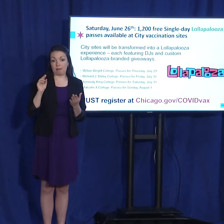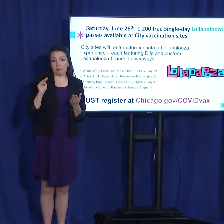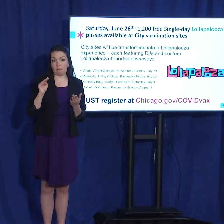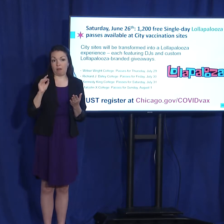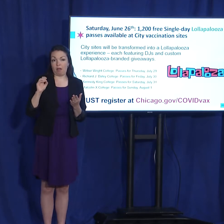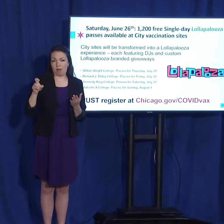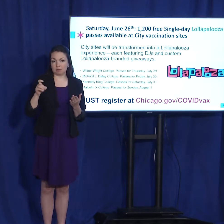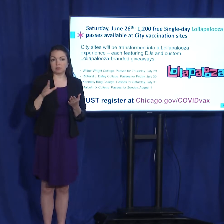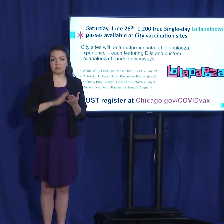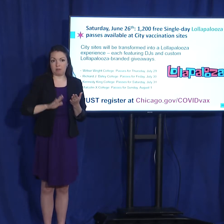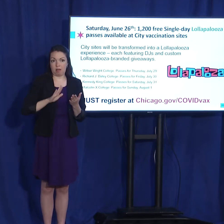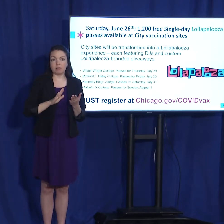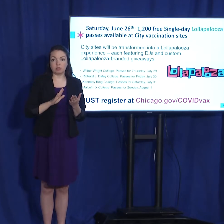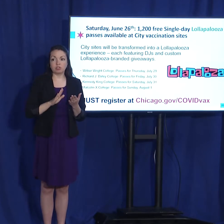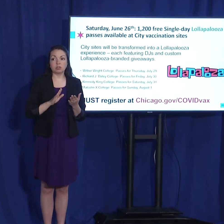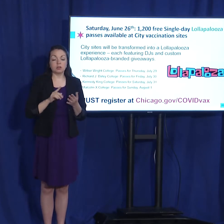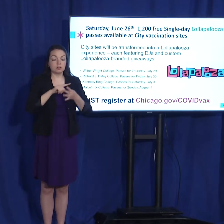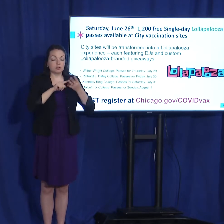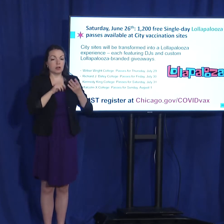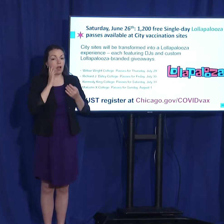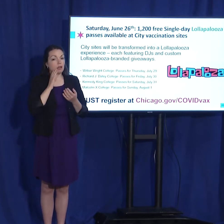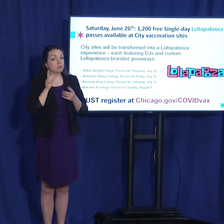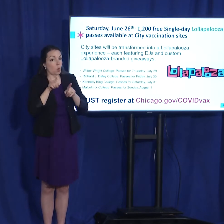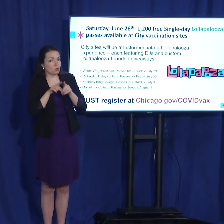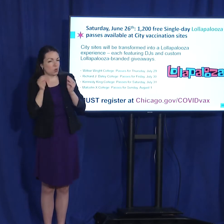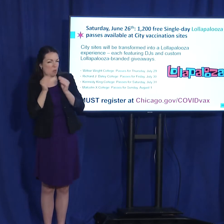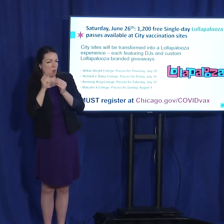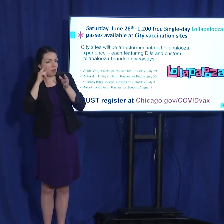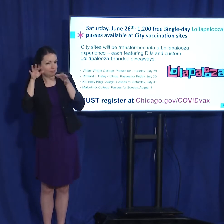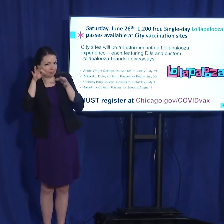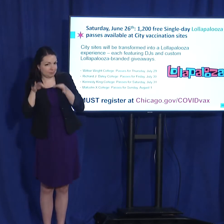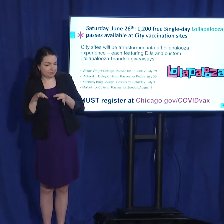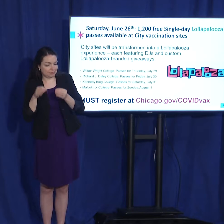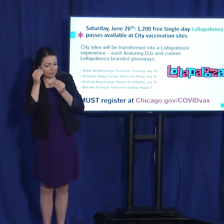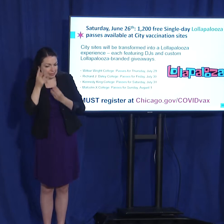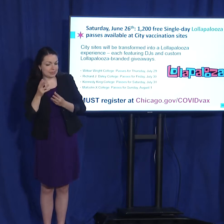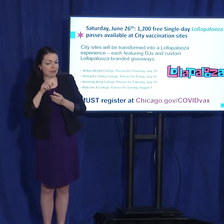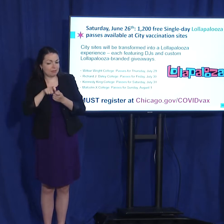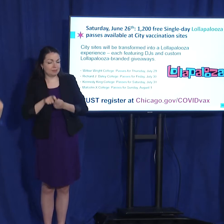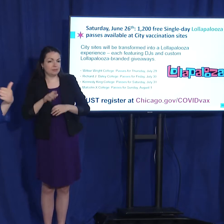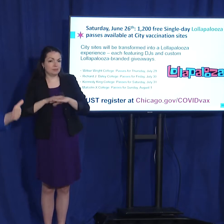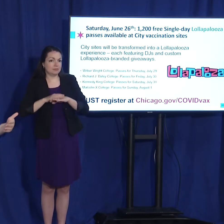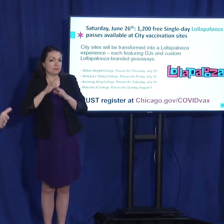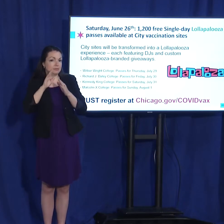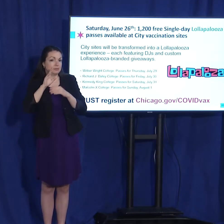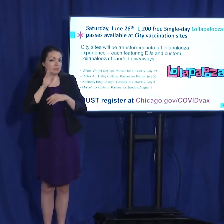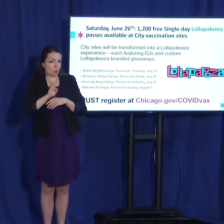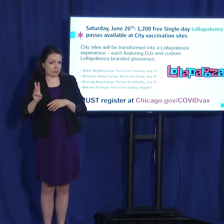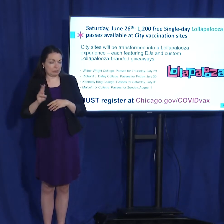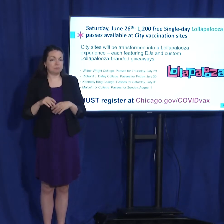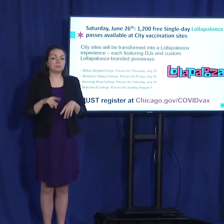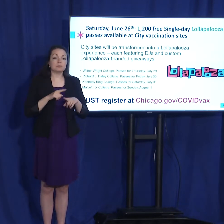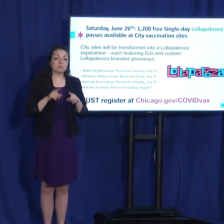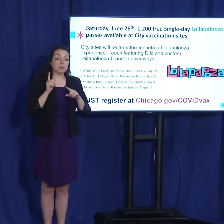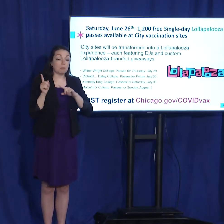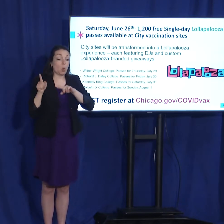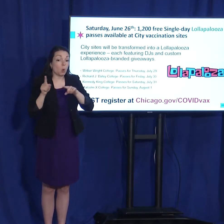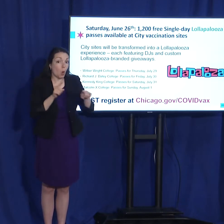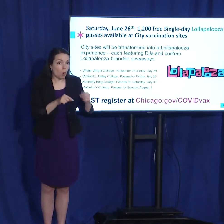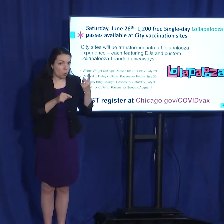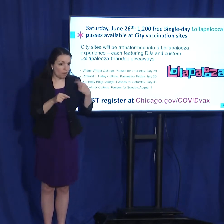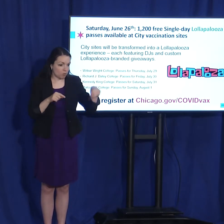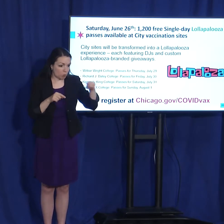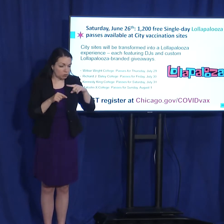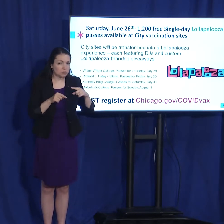to chicago.gov/covidvax for the details. But the idea is you go to one of these sites to get the pass for that